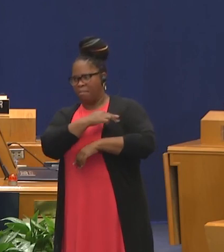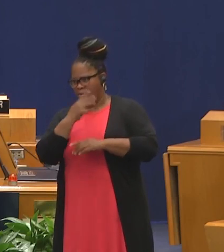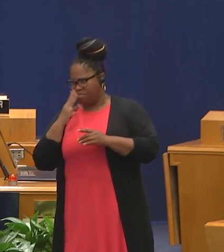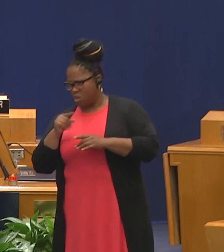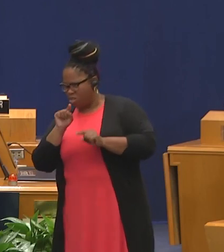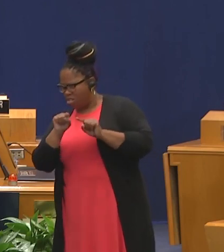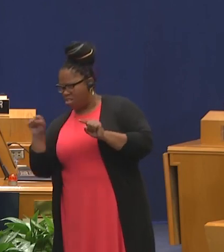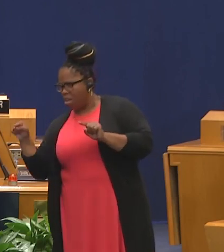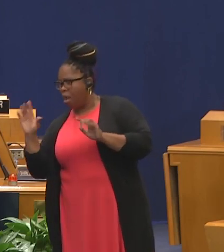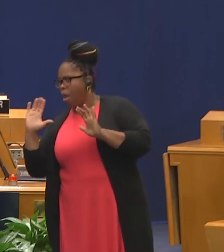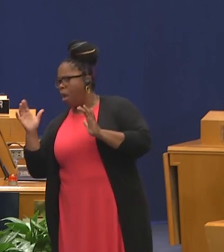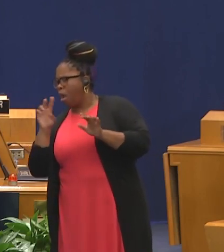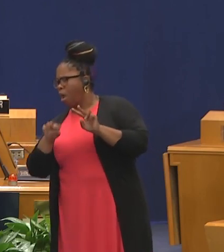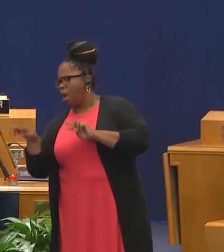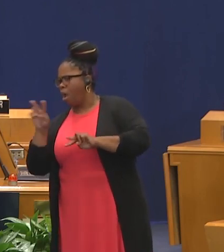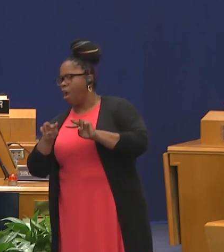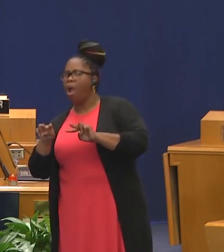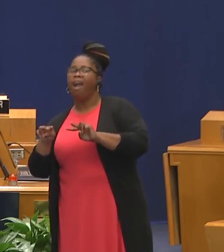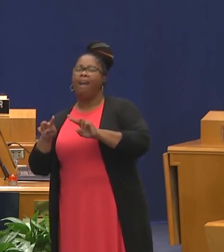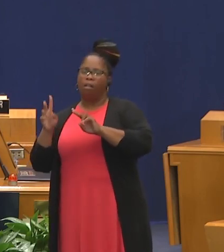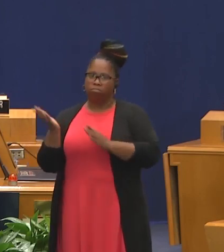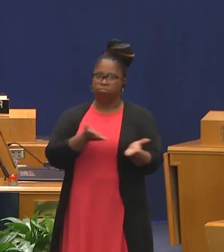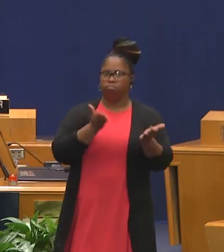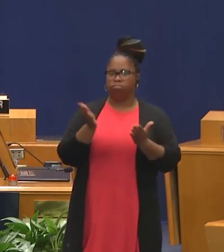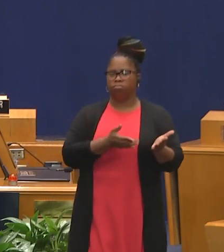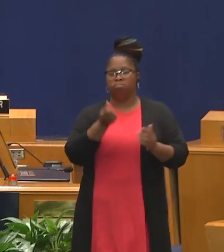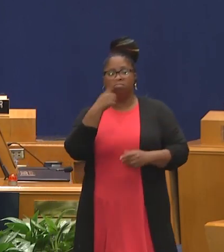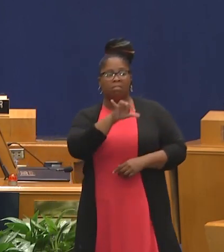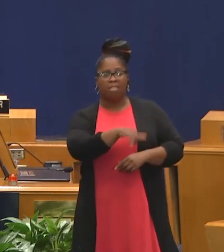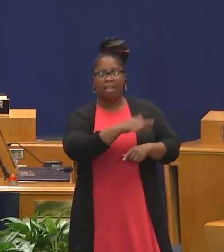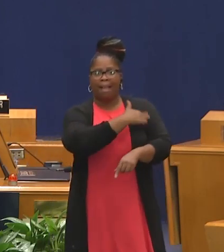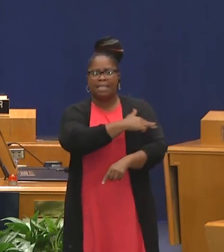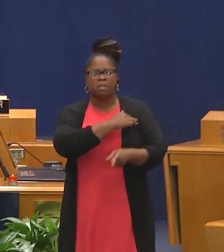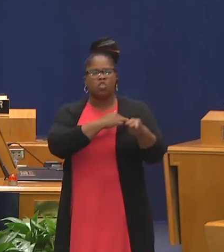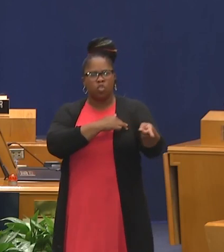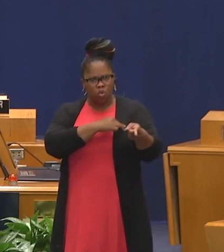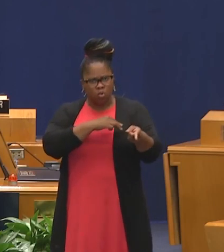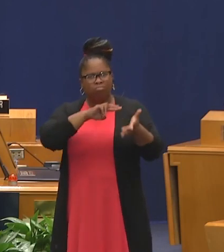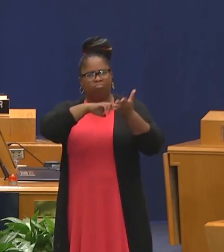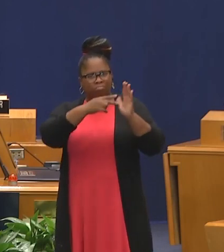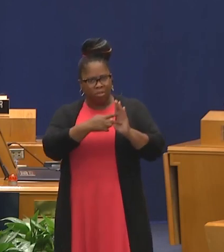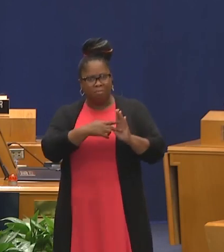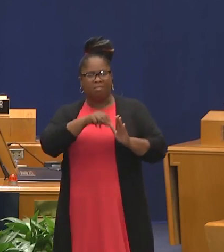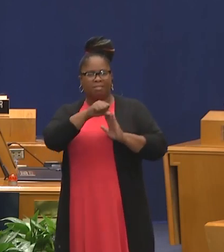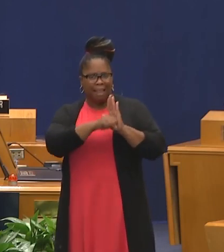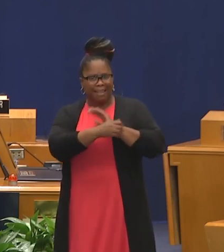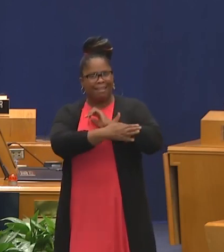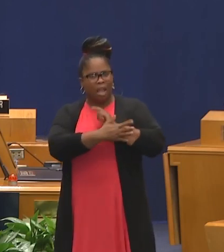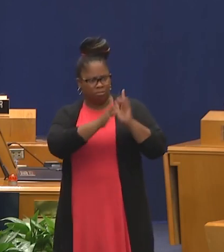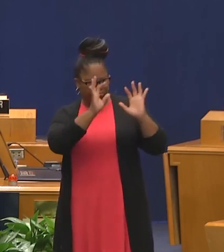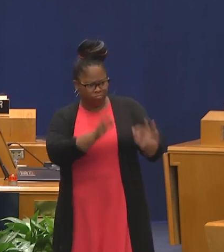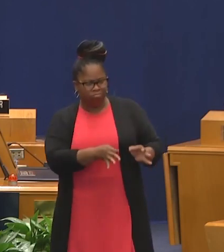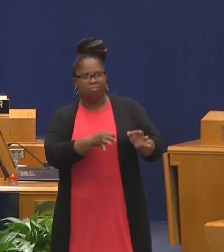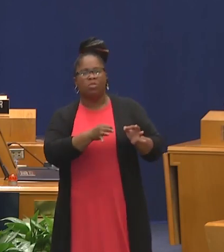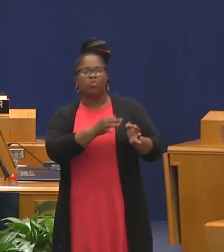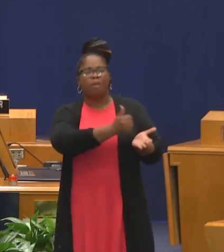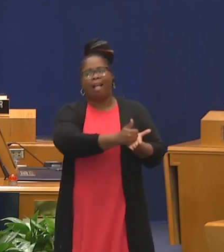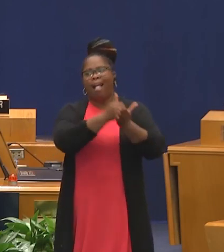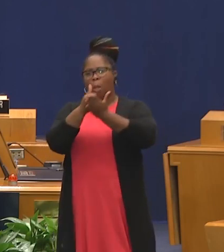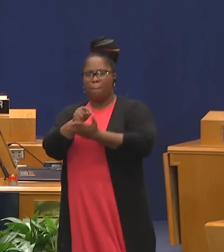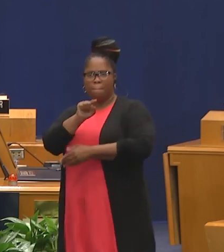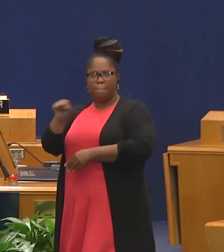The hospital is intended by the state and the county to be a resource for the general acute care hospitals, and everybody is